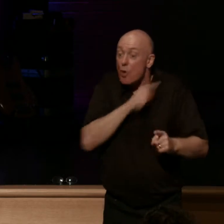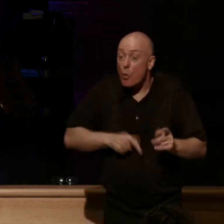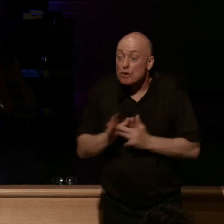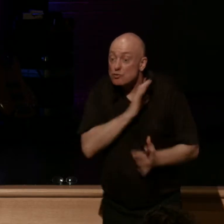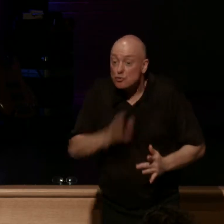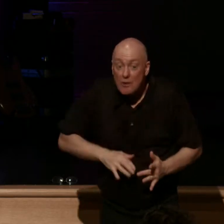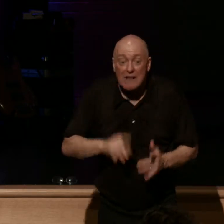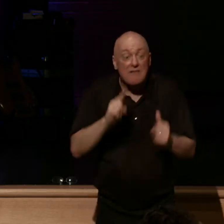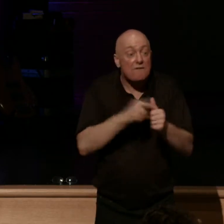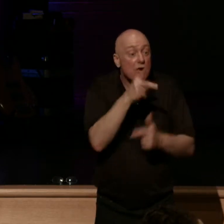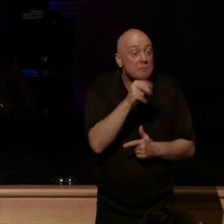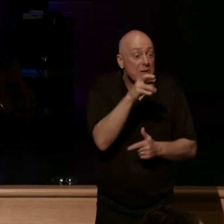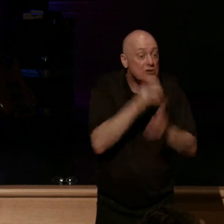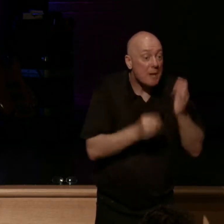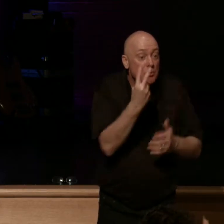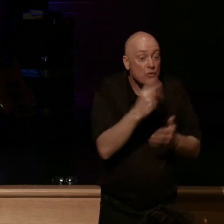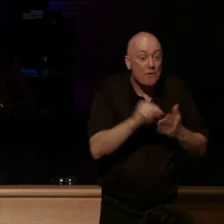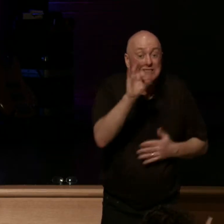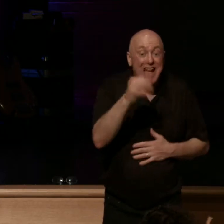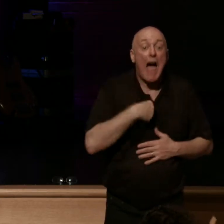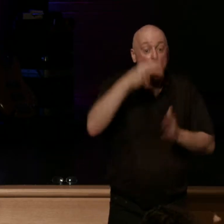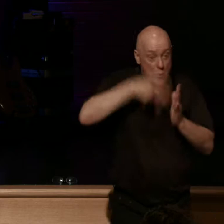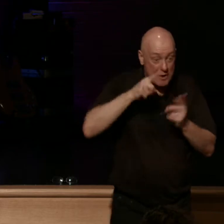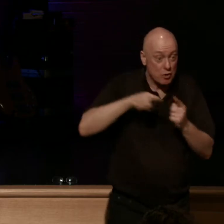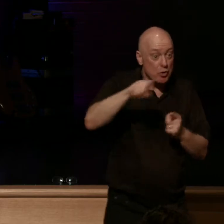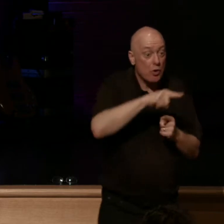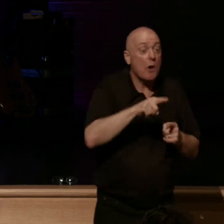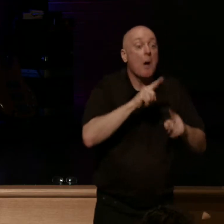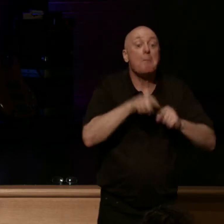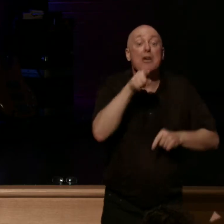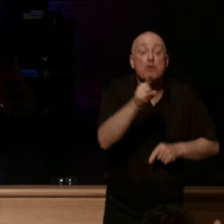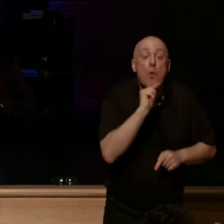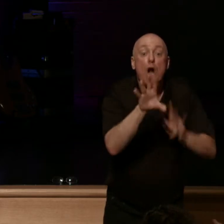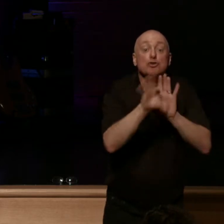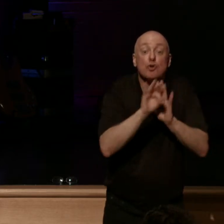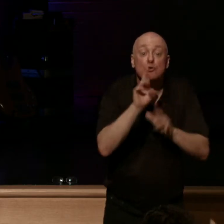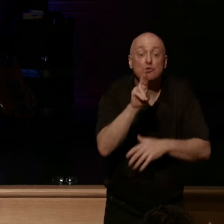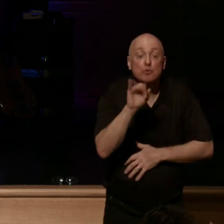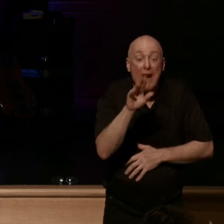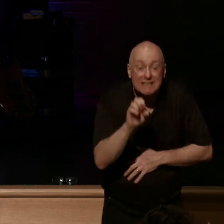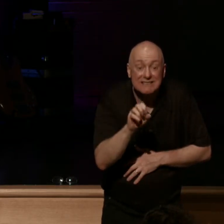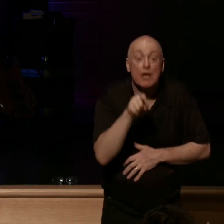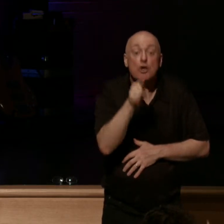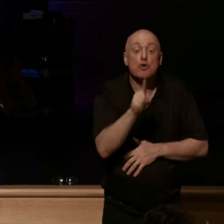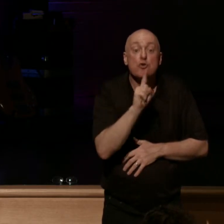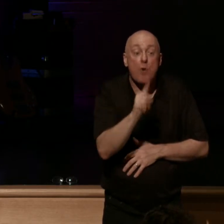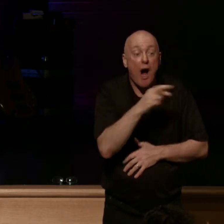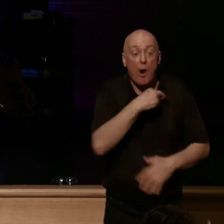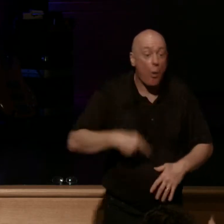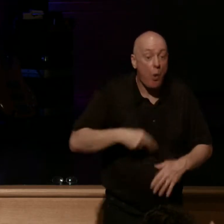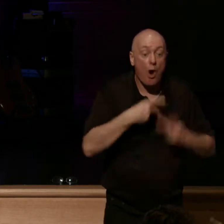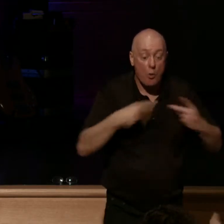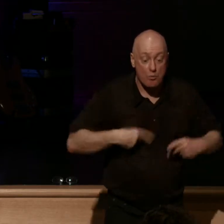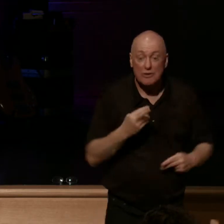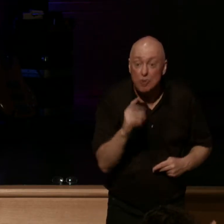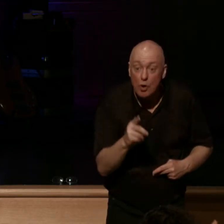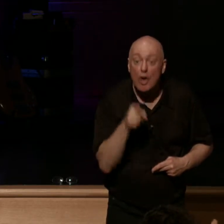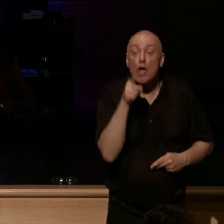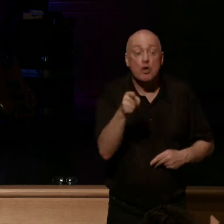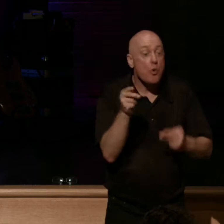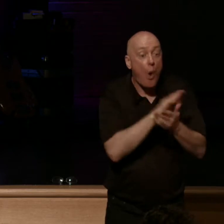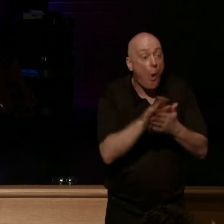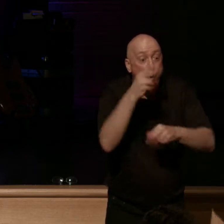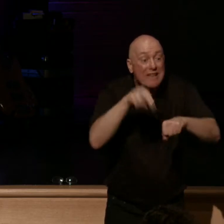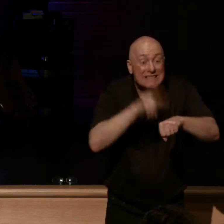Christ. 1 Peter 2:9, I'll read it for you. But you are a chosen race. You are a royal priesthood. You are a